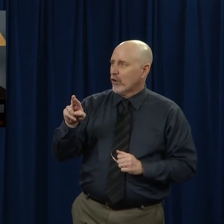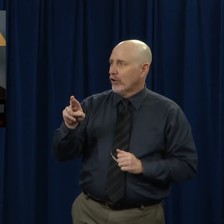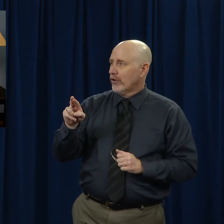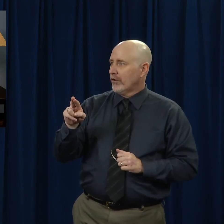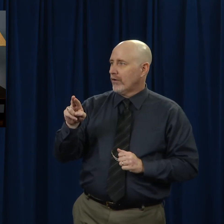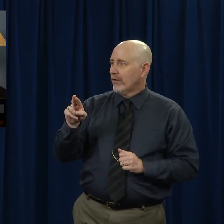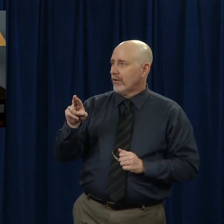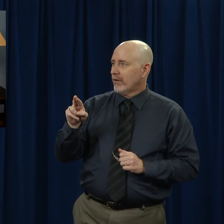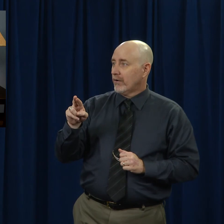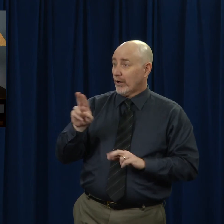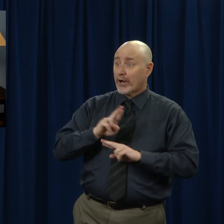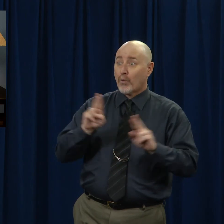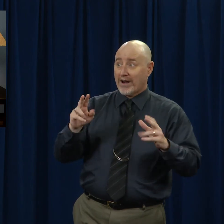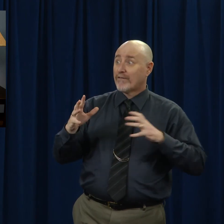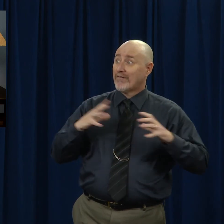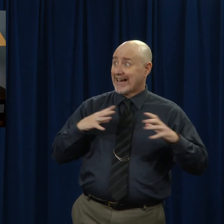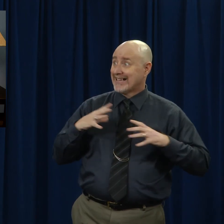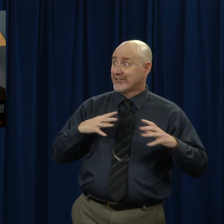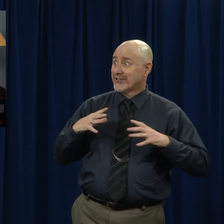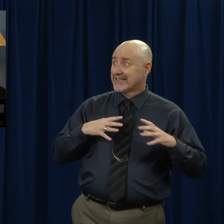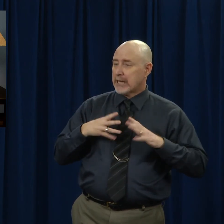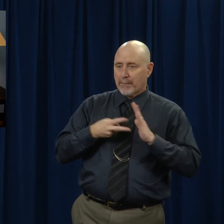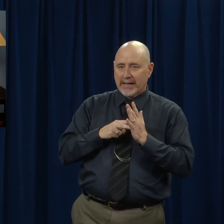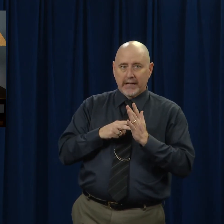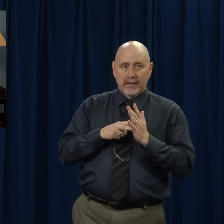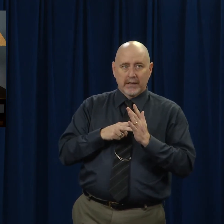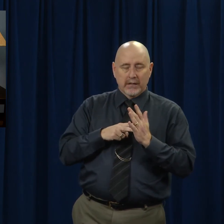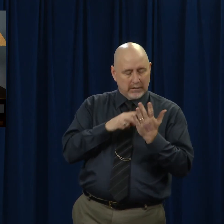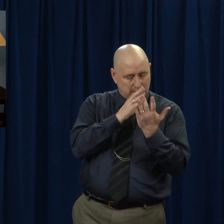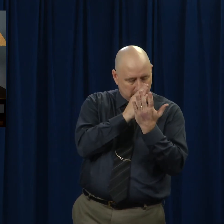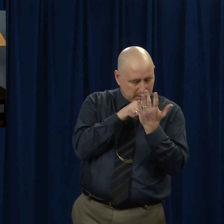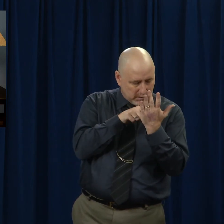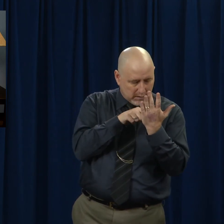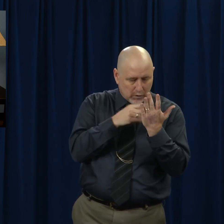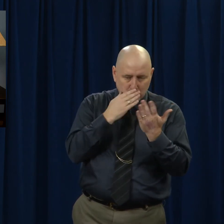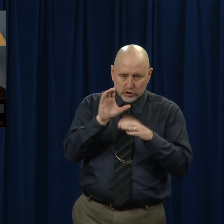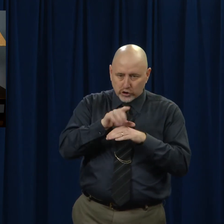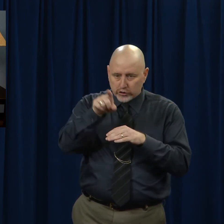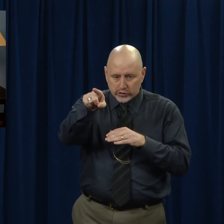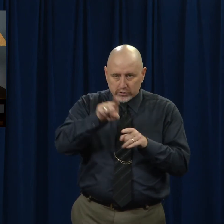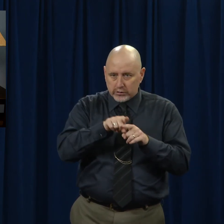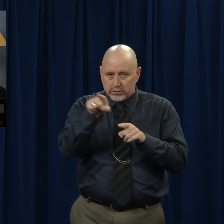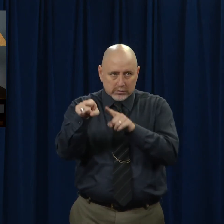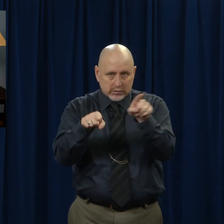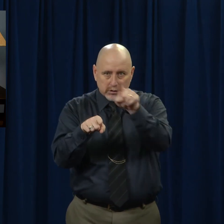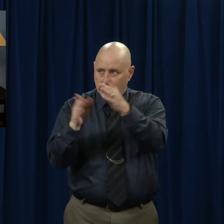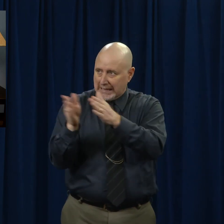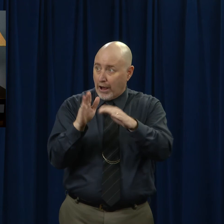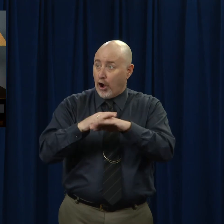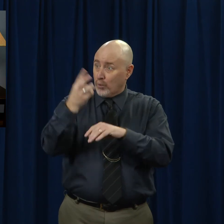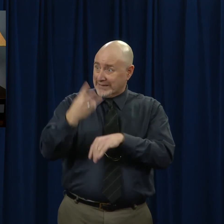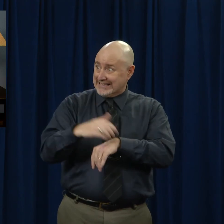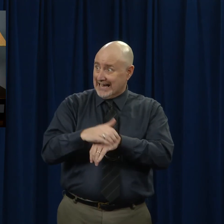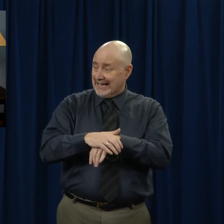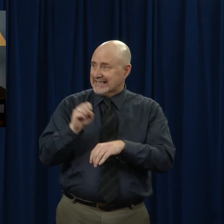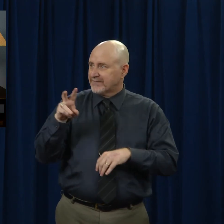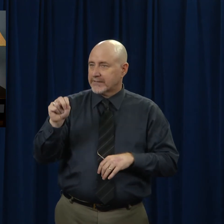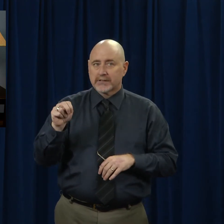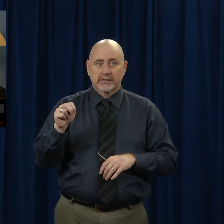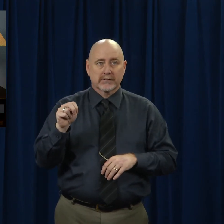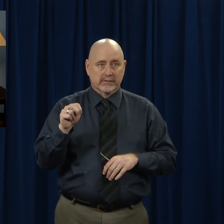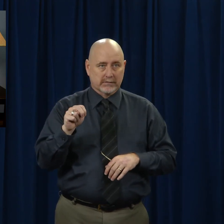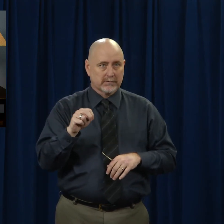ever. Getting ready for vacation, it meant that we were going to locate a good church, where we were headed. I mean, even on Wednesday